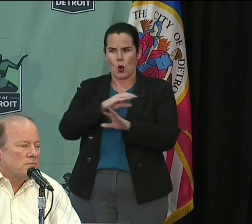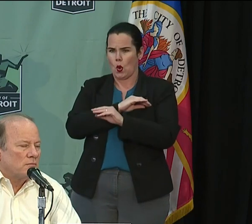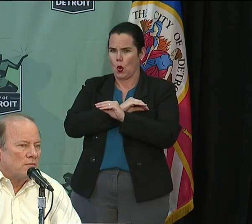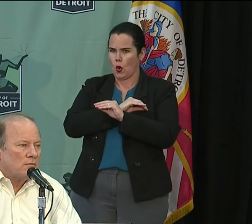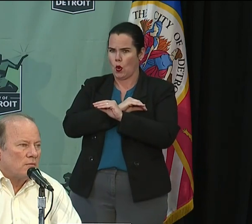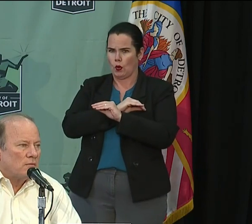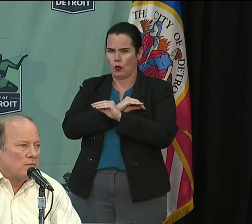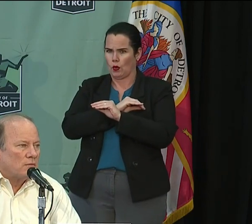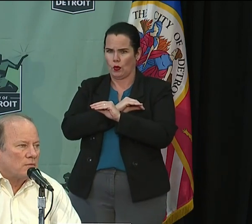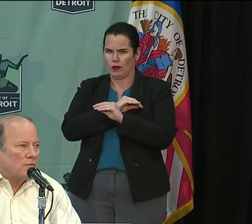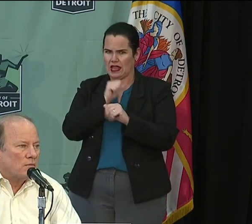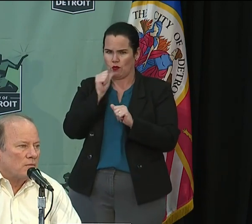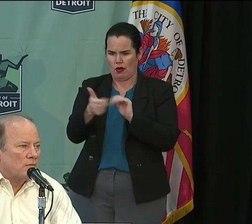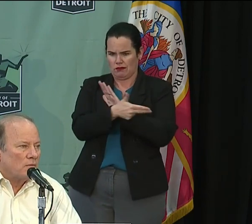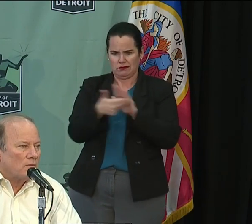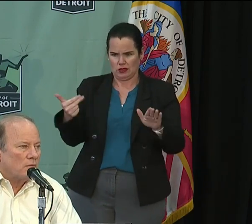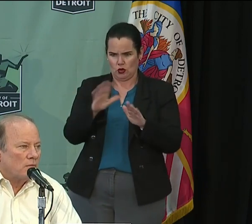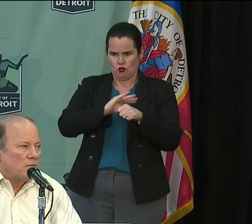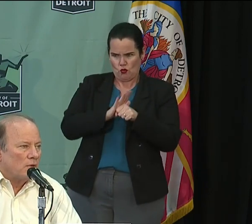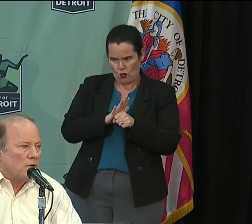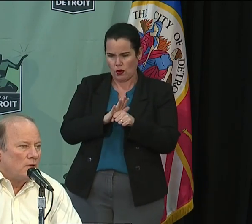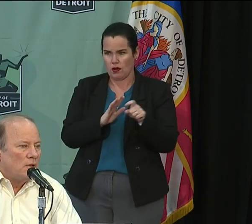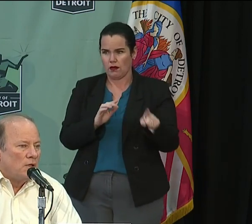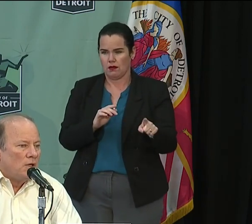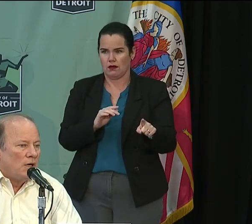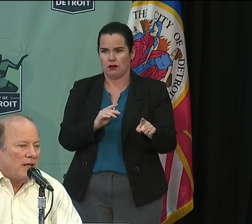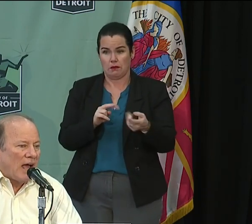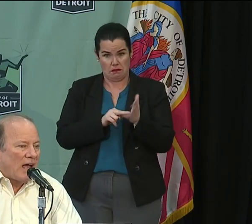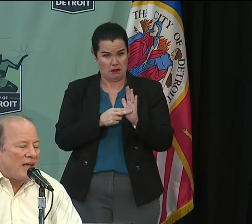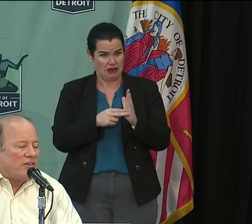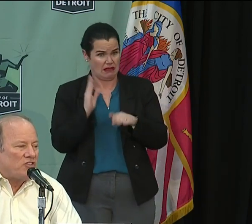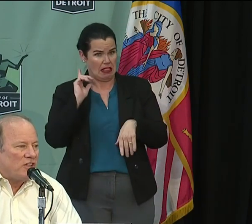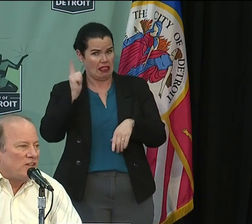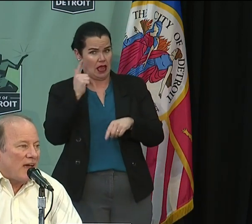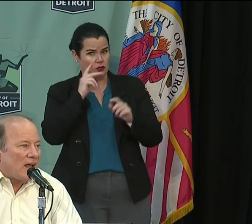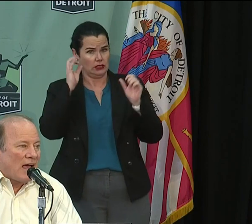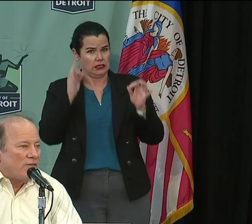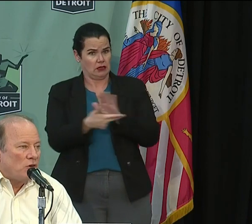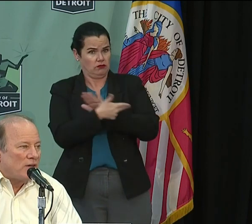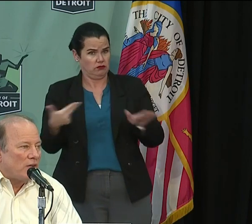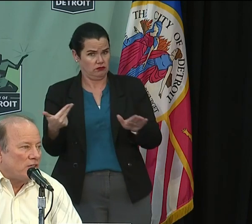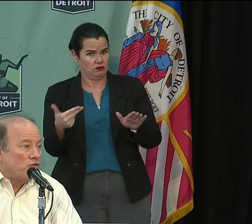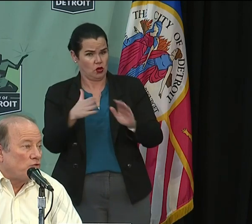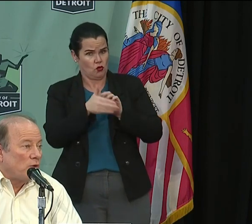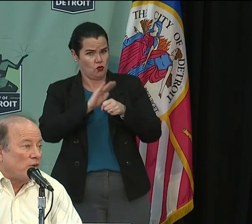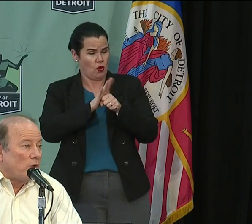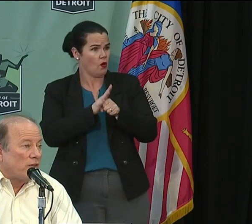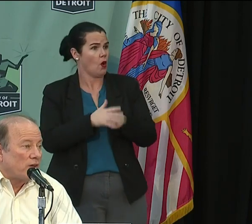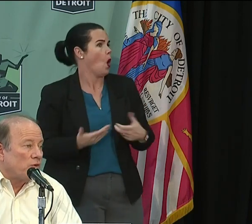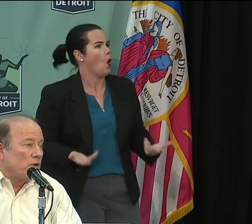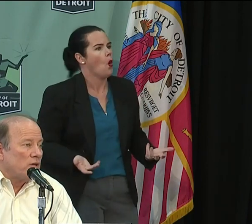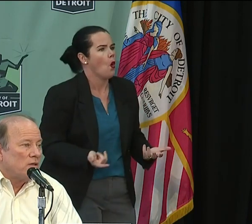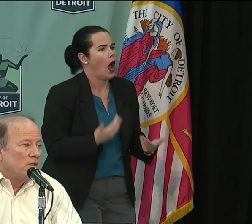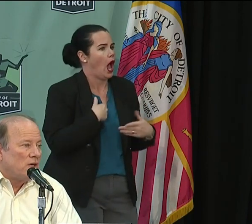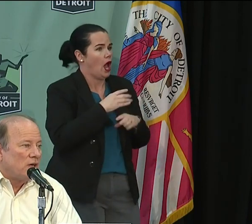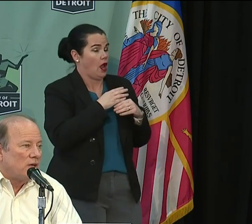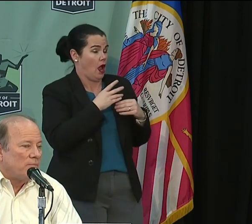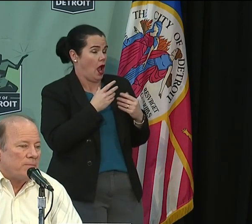corona-related deaths, and is wondering if we're considering the same thing. I don't know if you're... Again, I haven't seen the data. I have no doubt that it's true everywhere in the